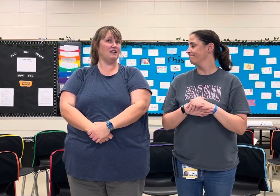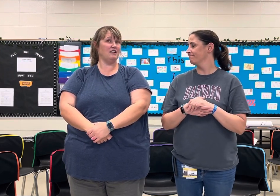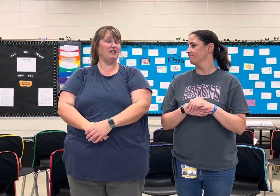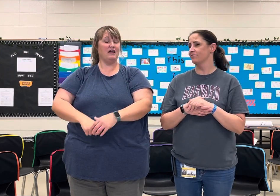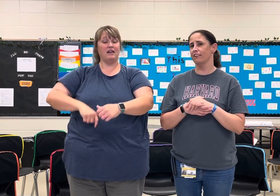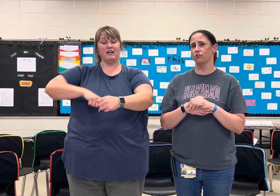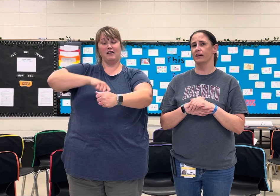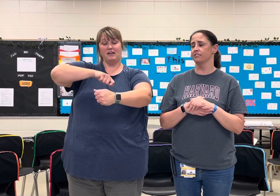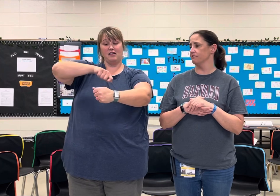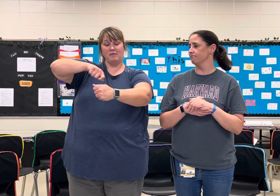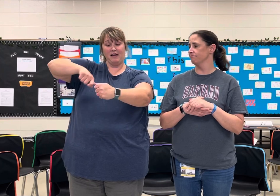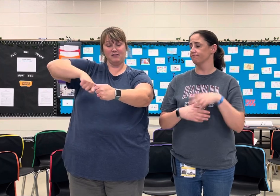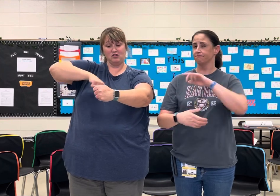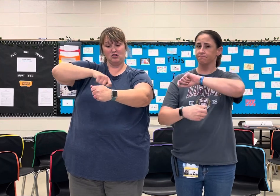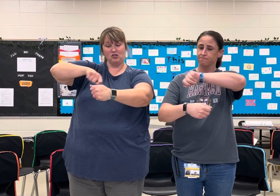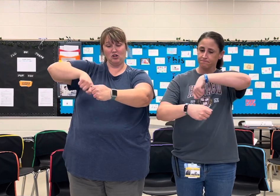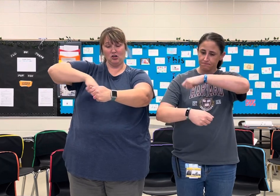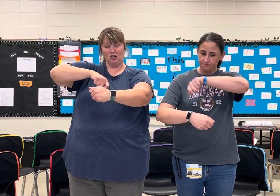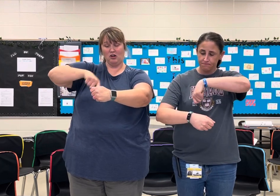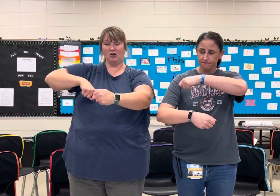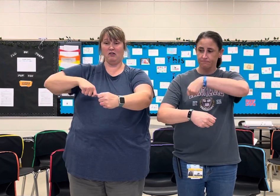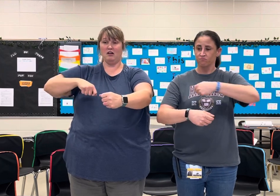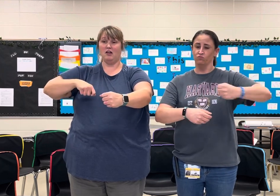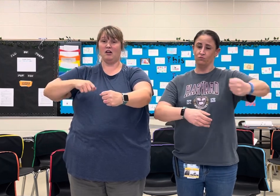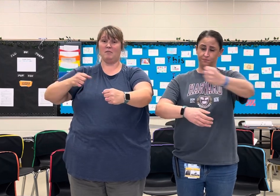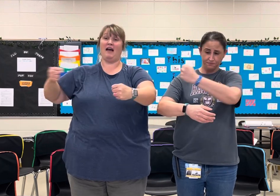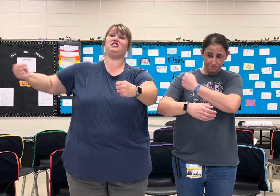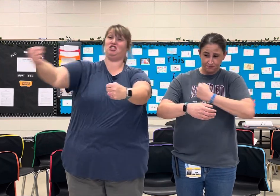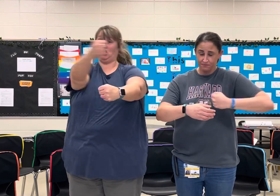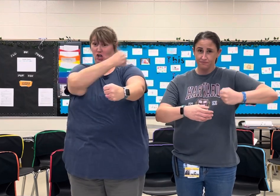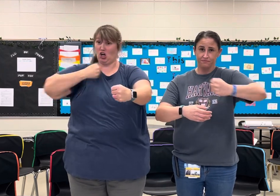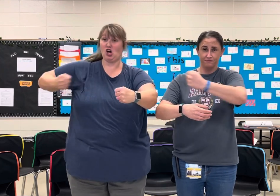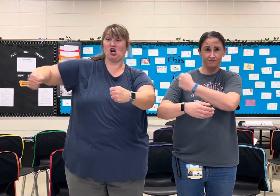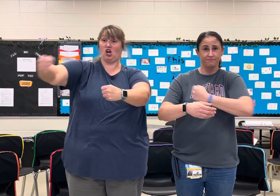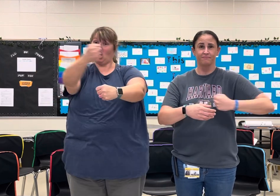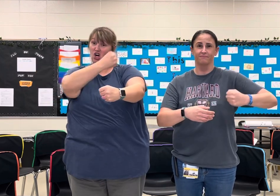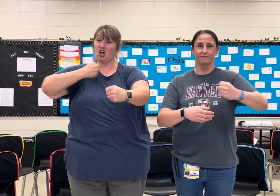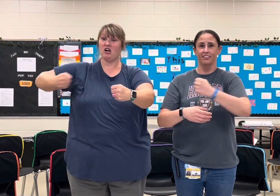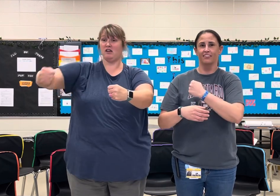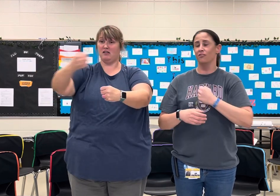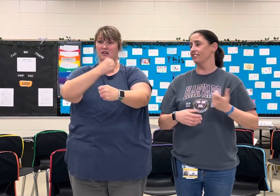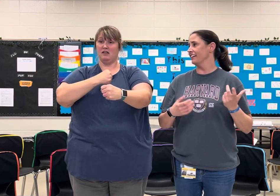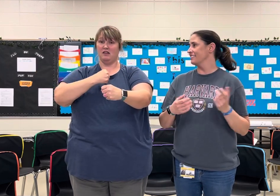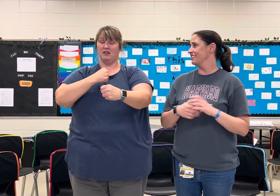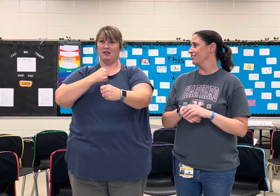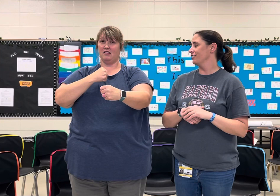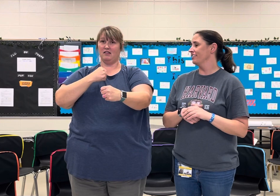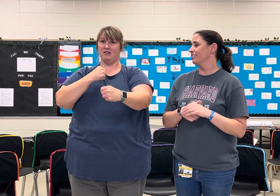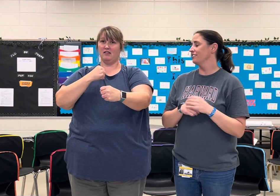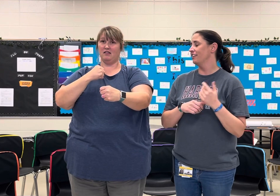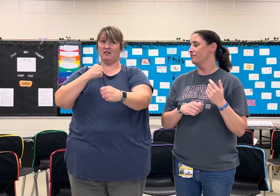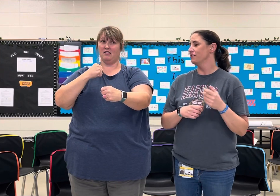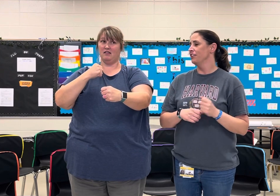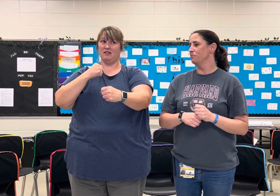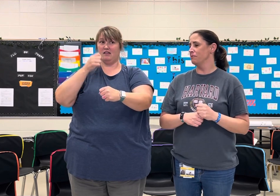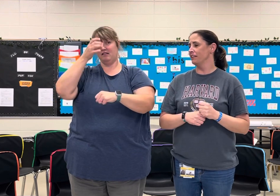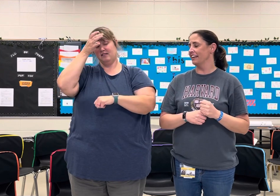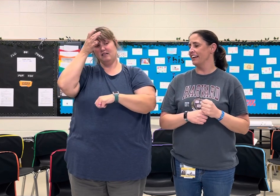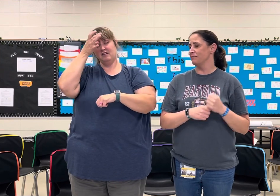Stir. Several ways. You may have stir. You might have stir. Or like I said earlier, you might be like Hannah